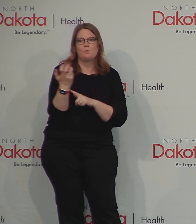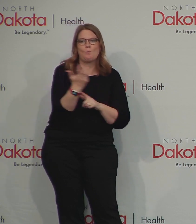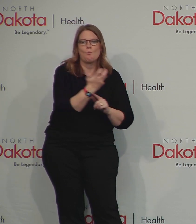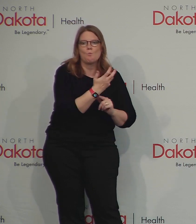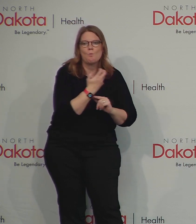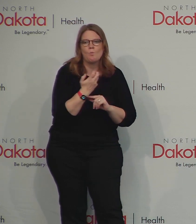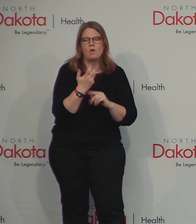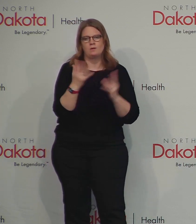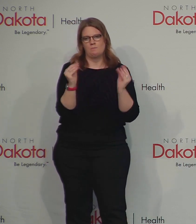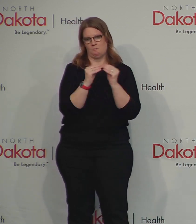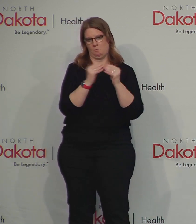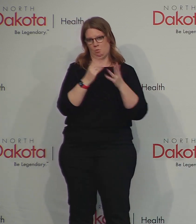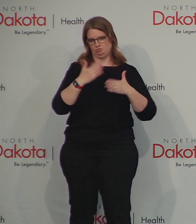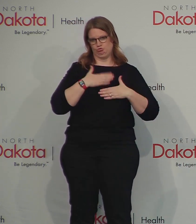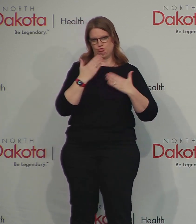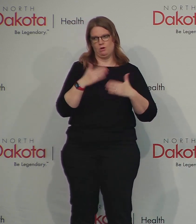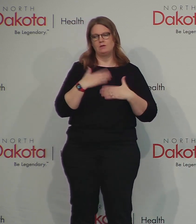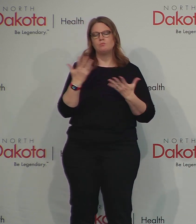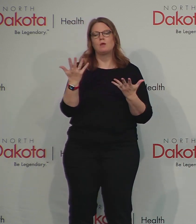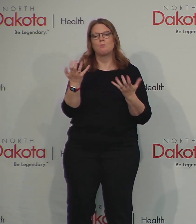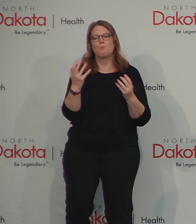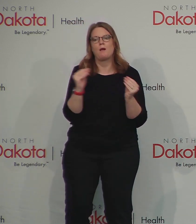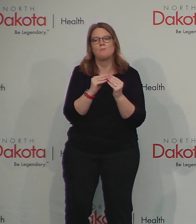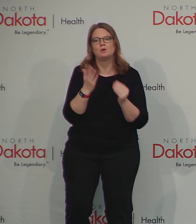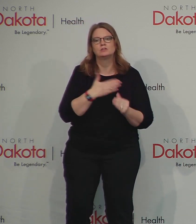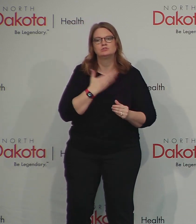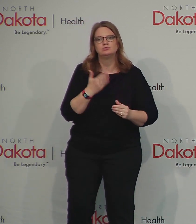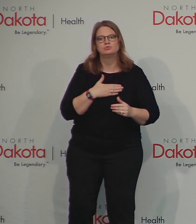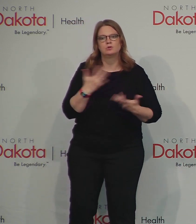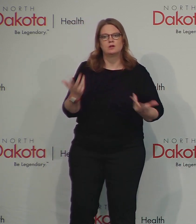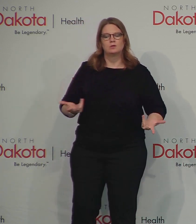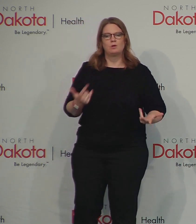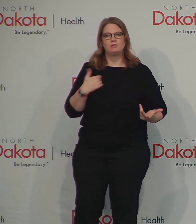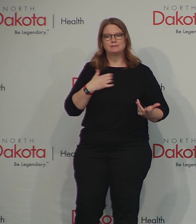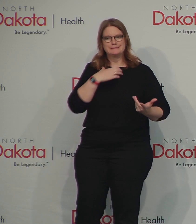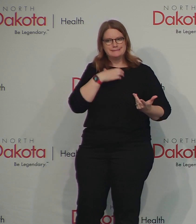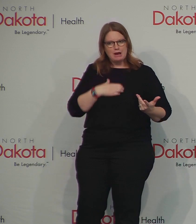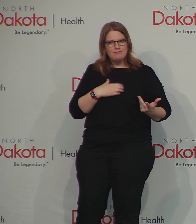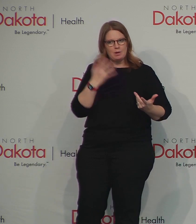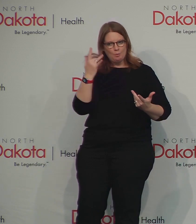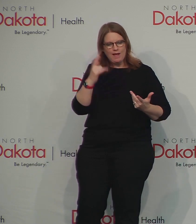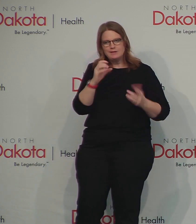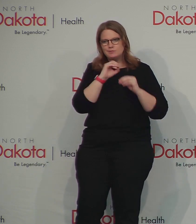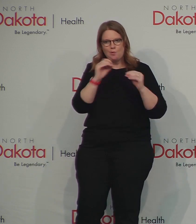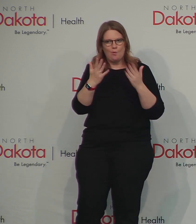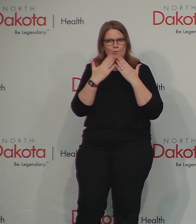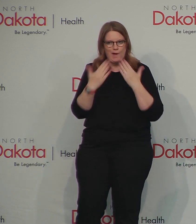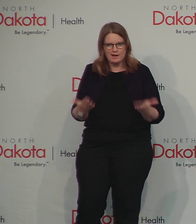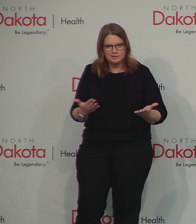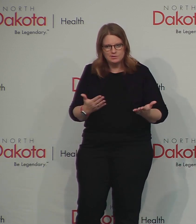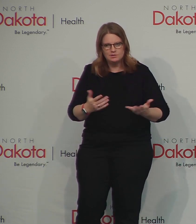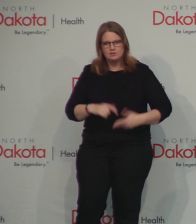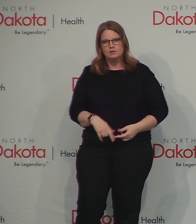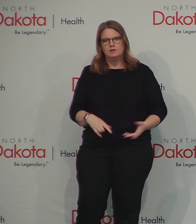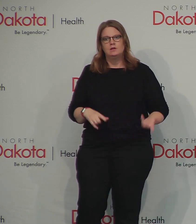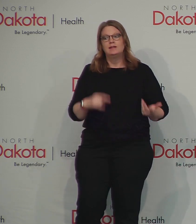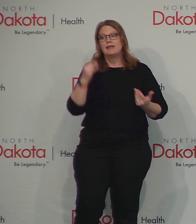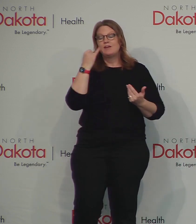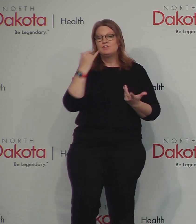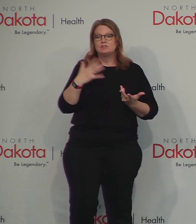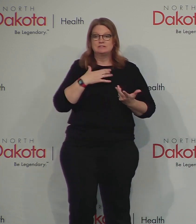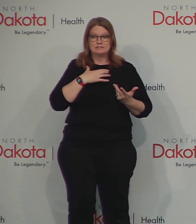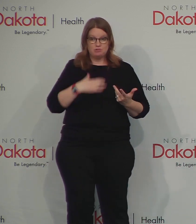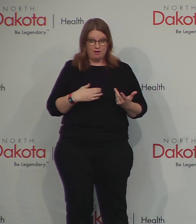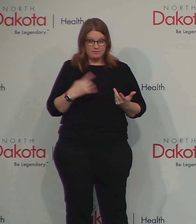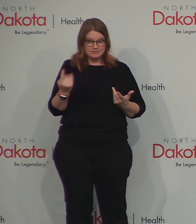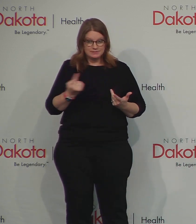joy. And we're hungry for more joy because we're starving from a lack of gratitude." The good news is that when you're starving from some